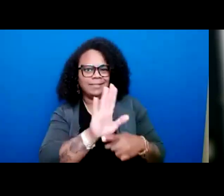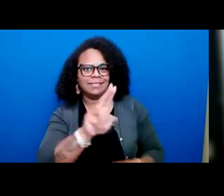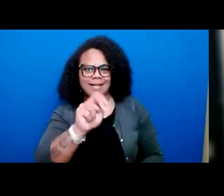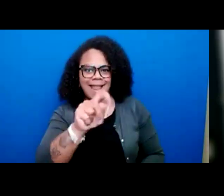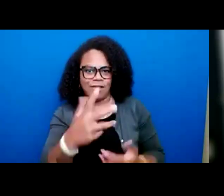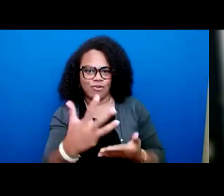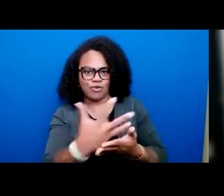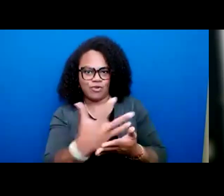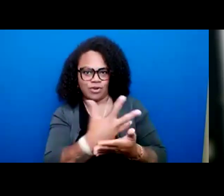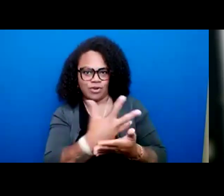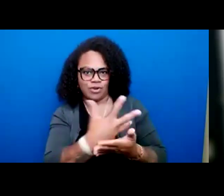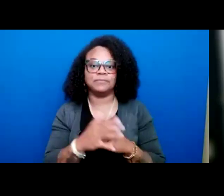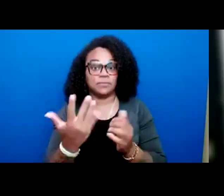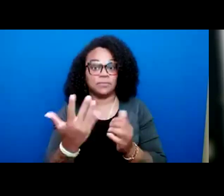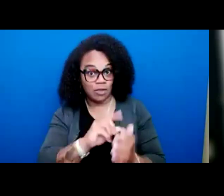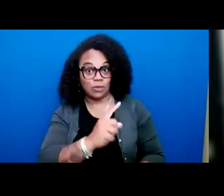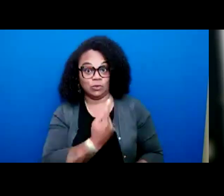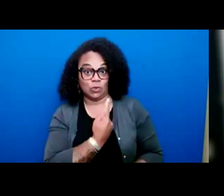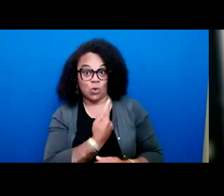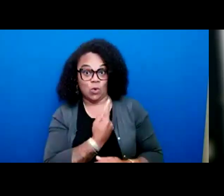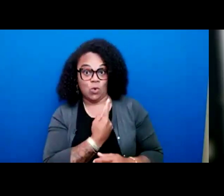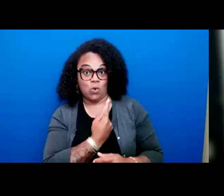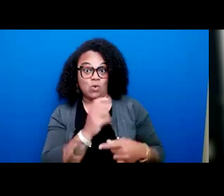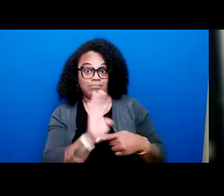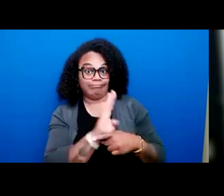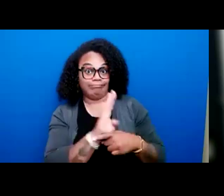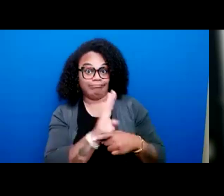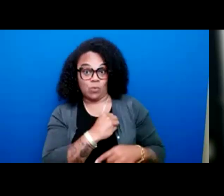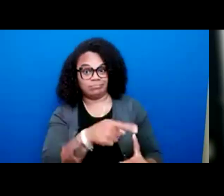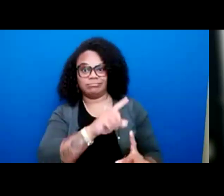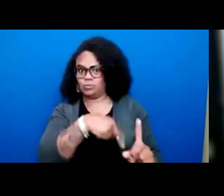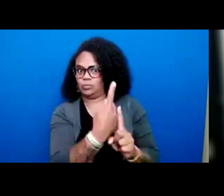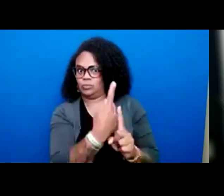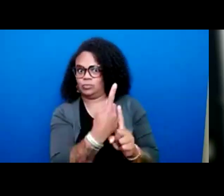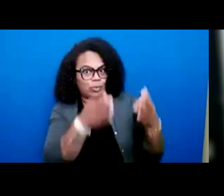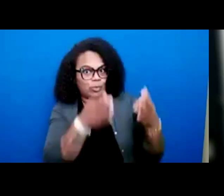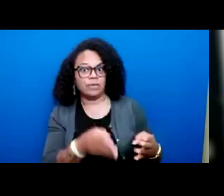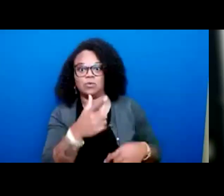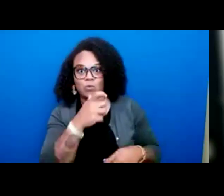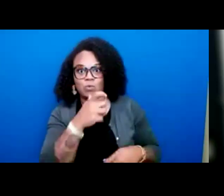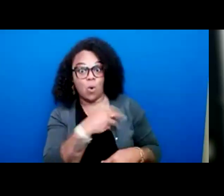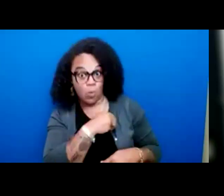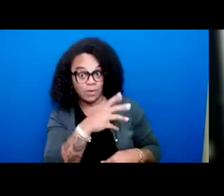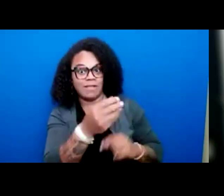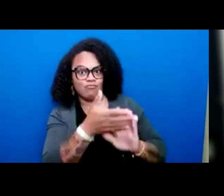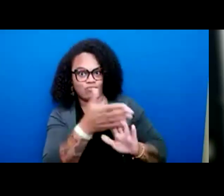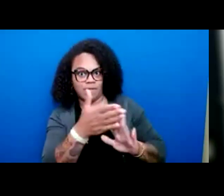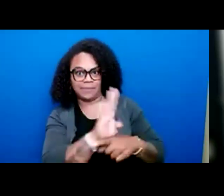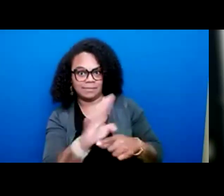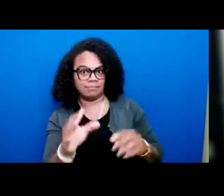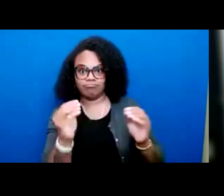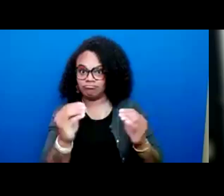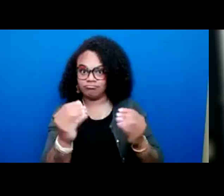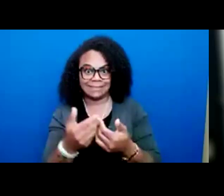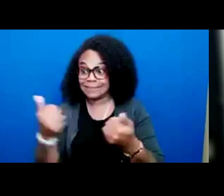is a sole proprietor is just the person who owns and runs the business. There's not a separate